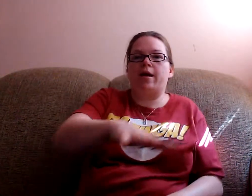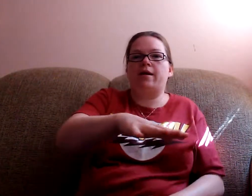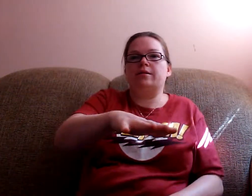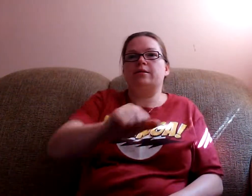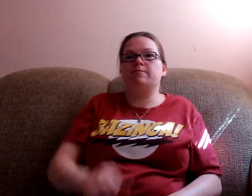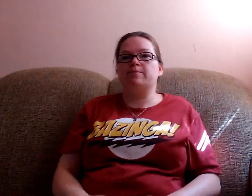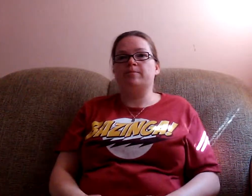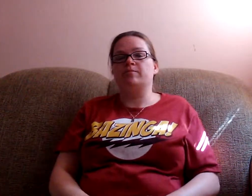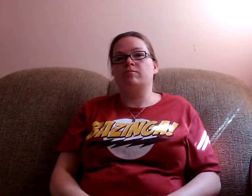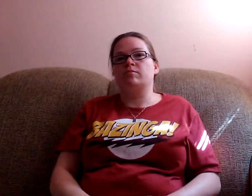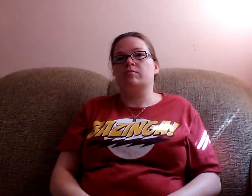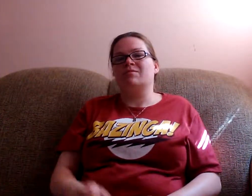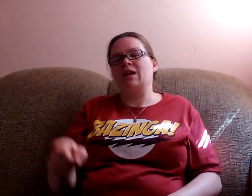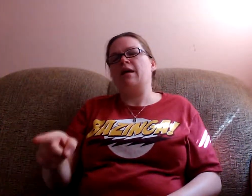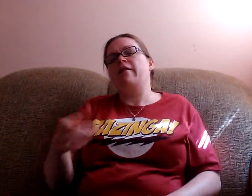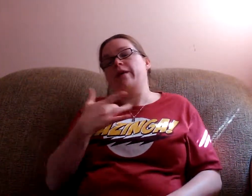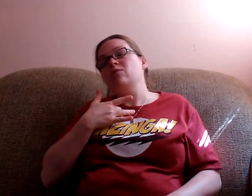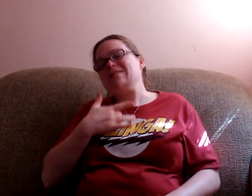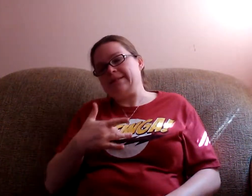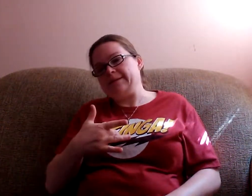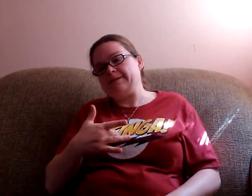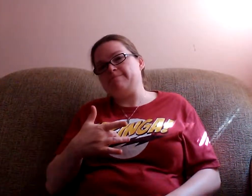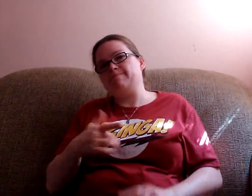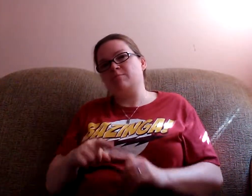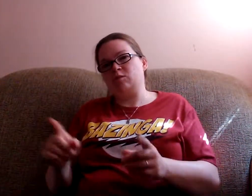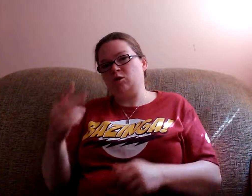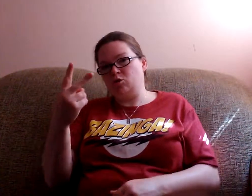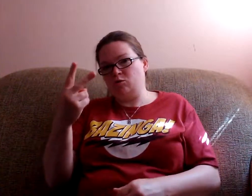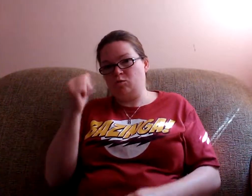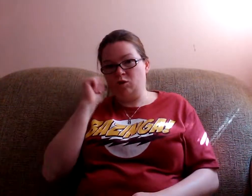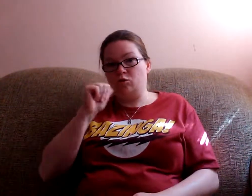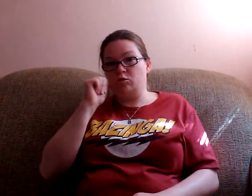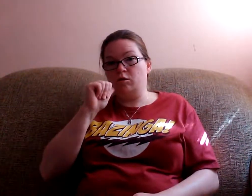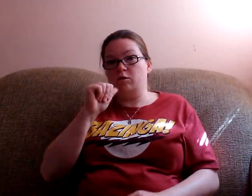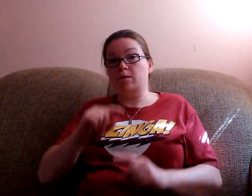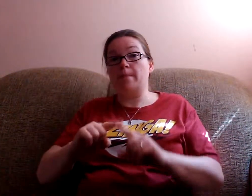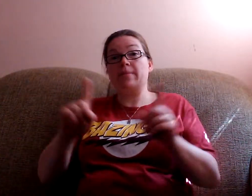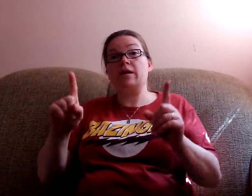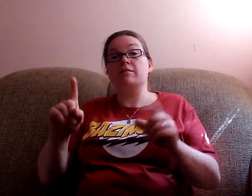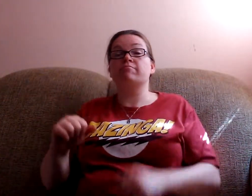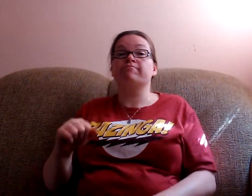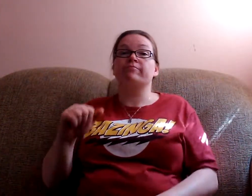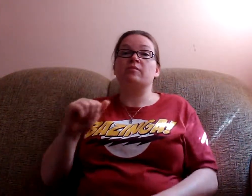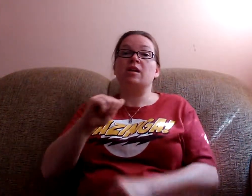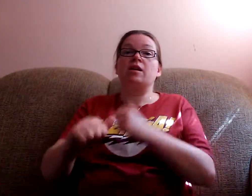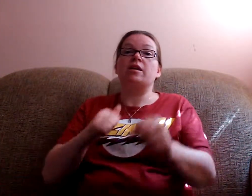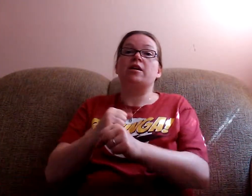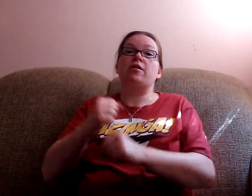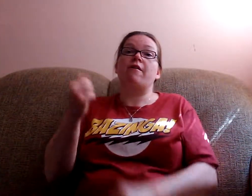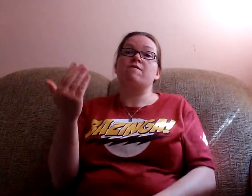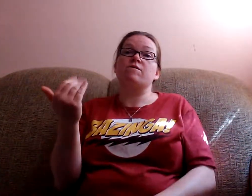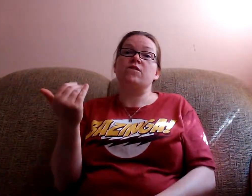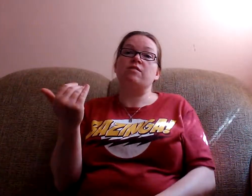died. But in 1564, a son was born, and they named that son William, never ever